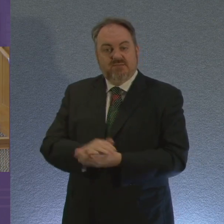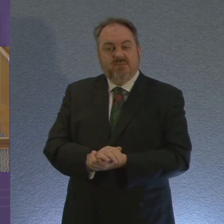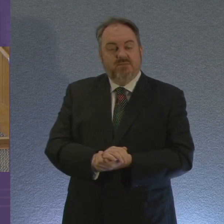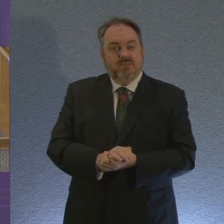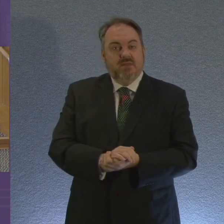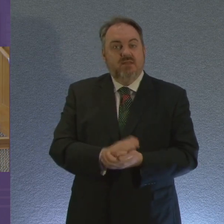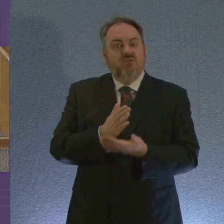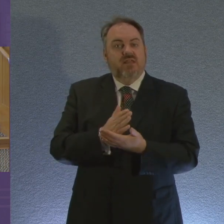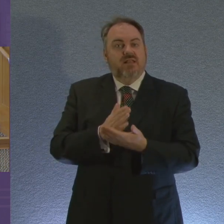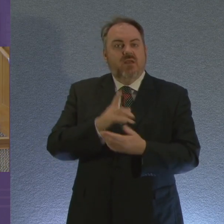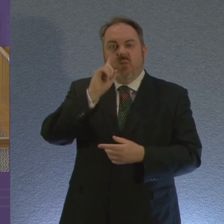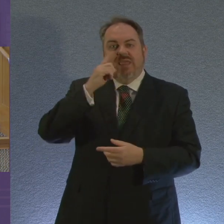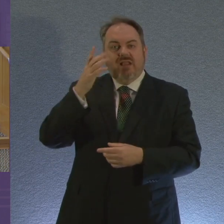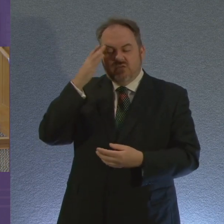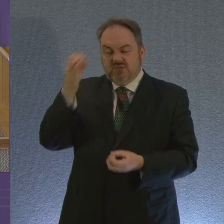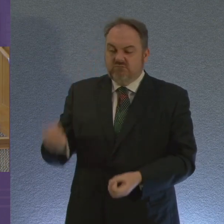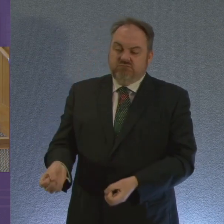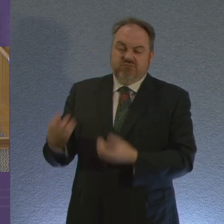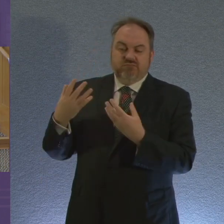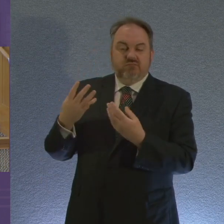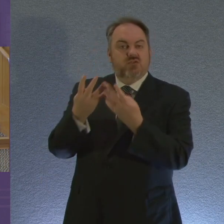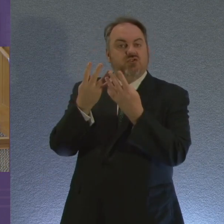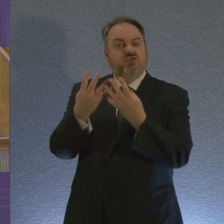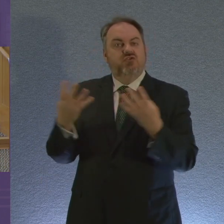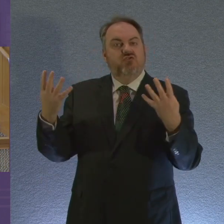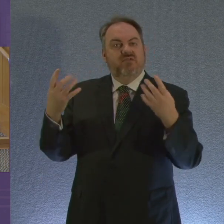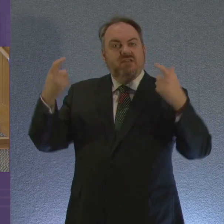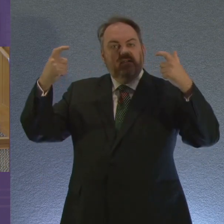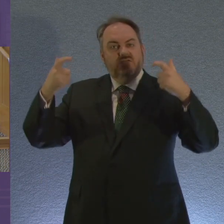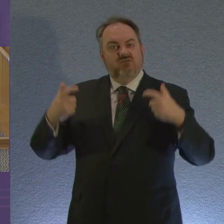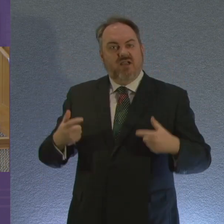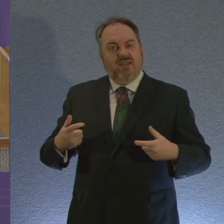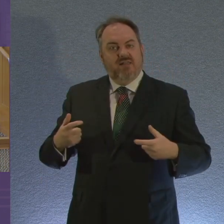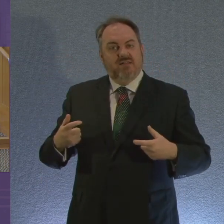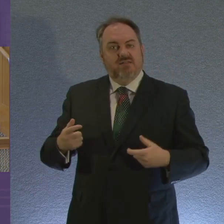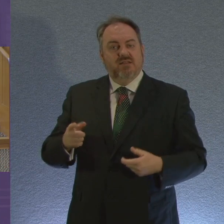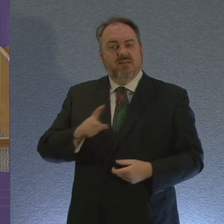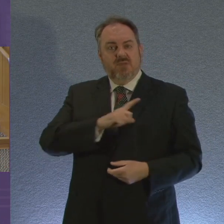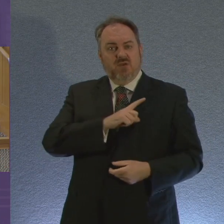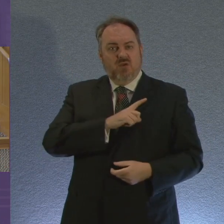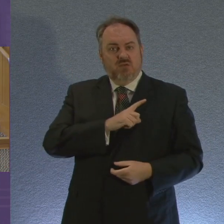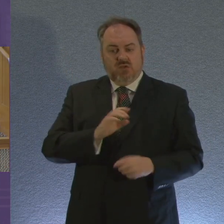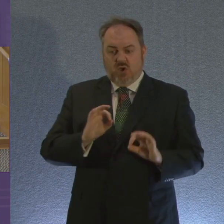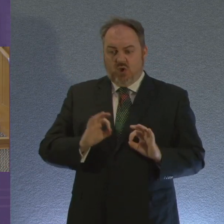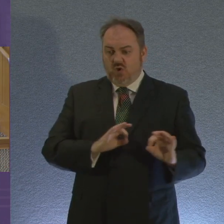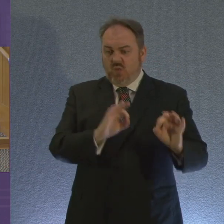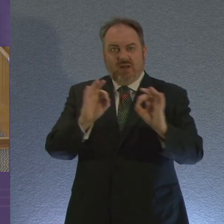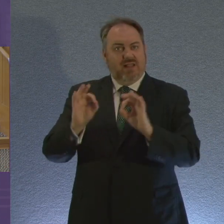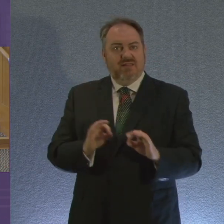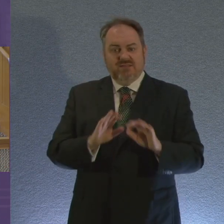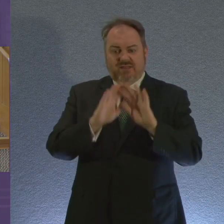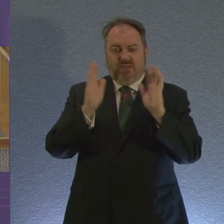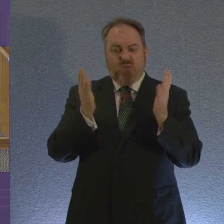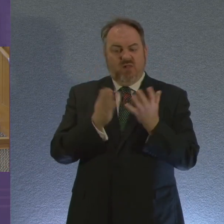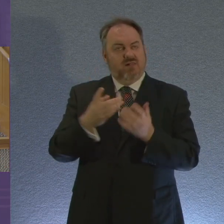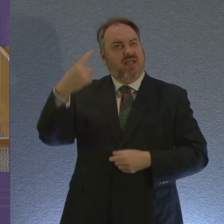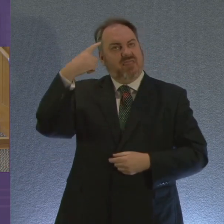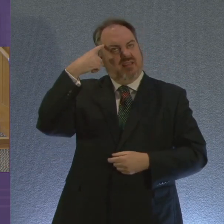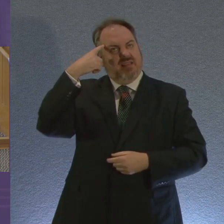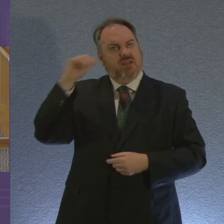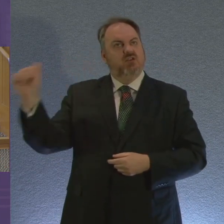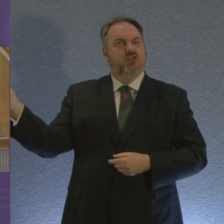abandon criminal trial by jury in Scotland if no other Commonwealth country in the world is contemplating this when we are dealing